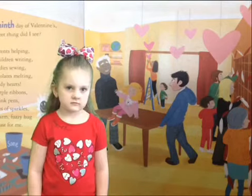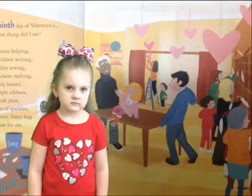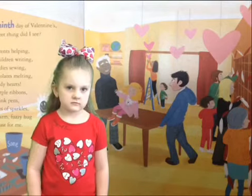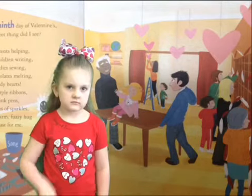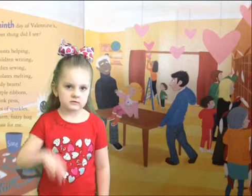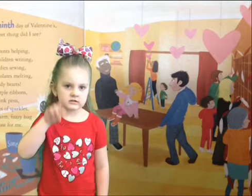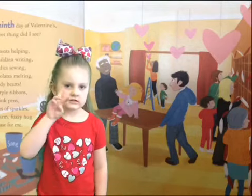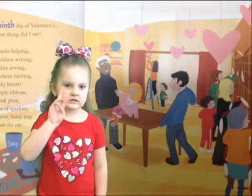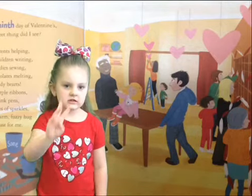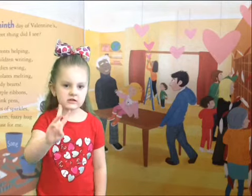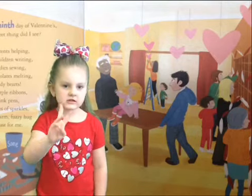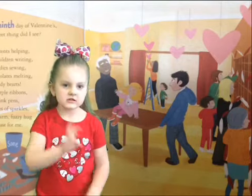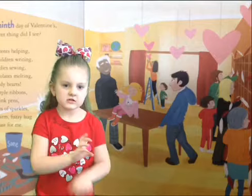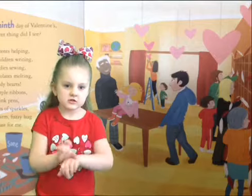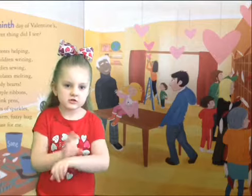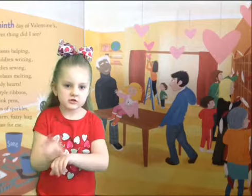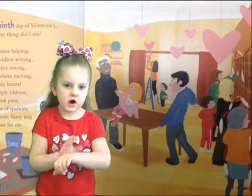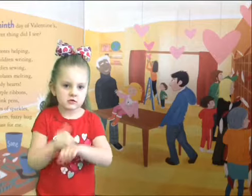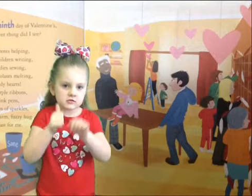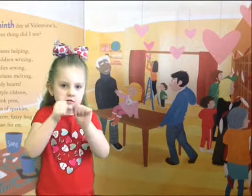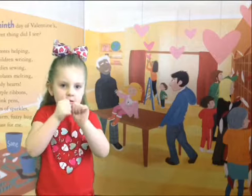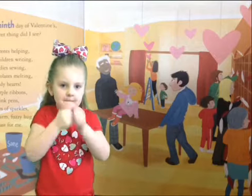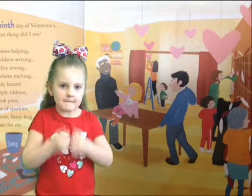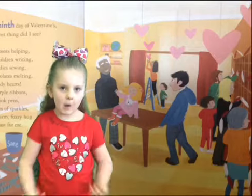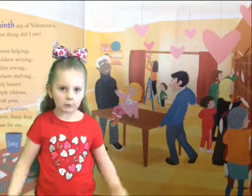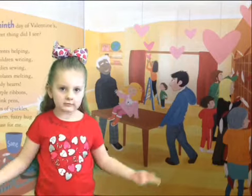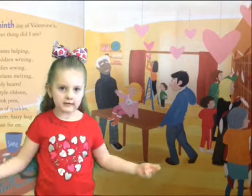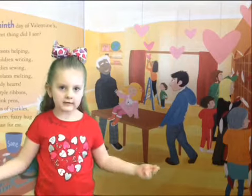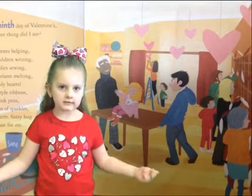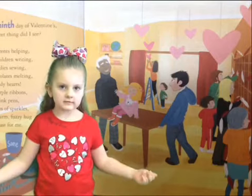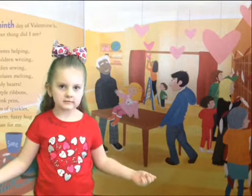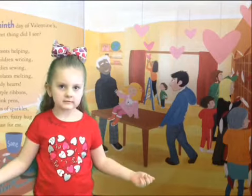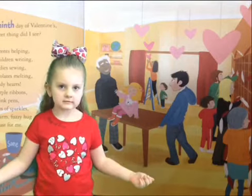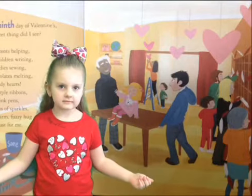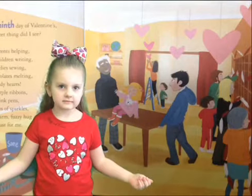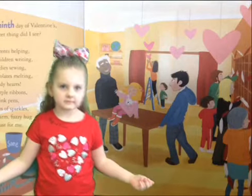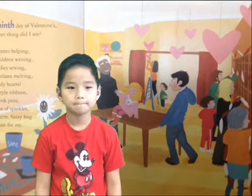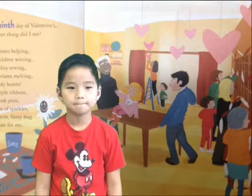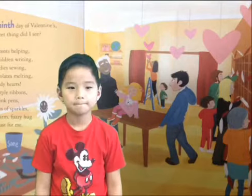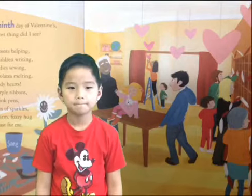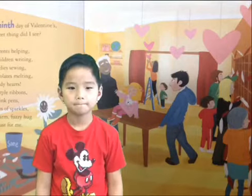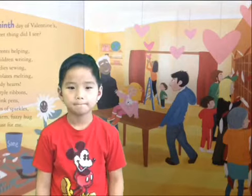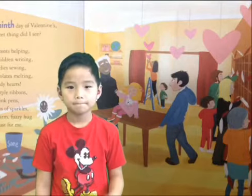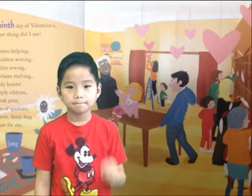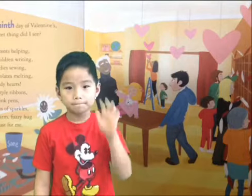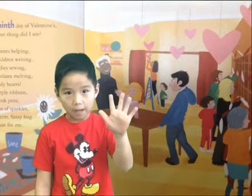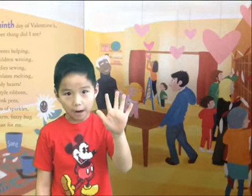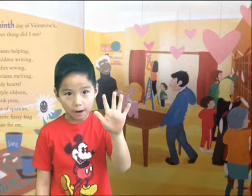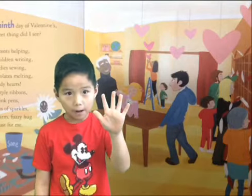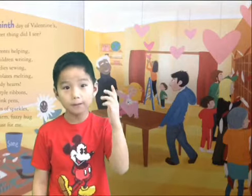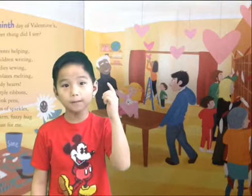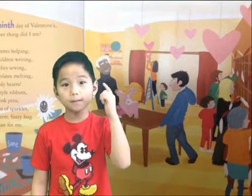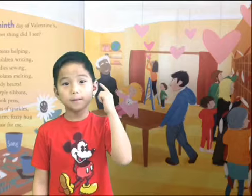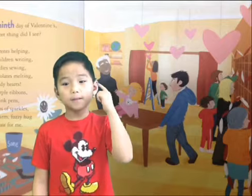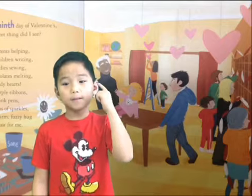six chocolate mutton, six five candy